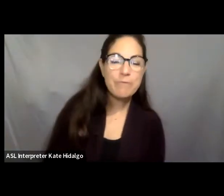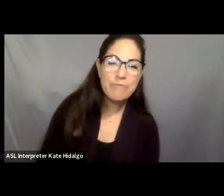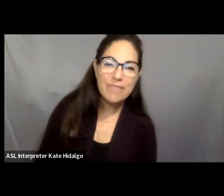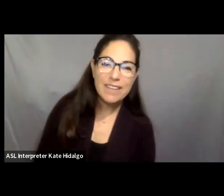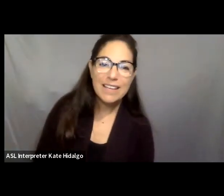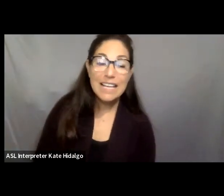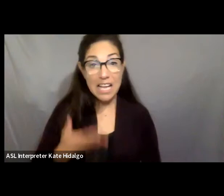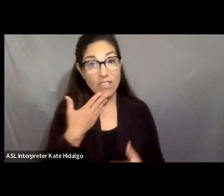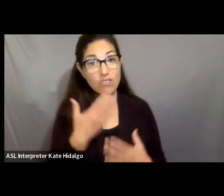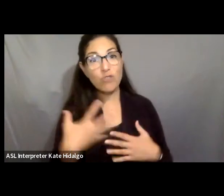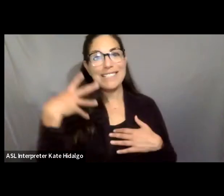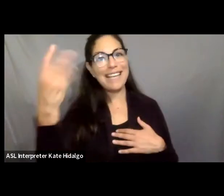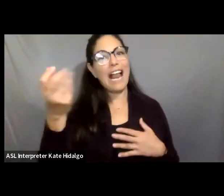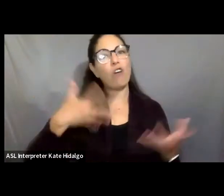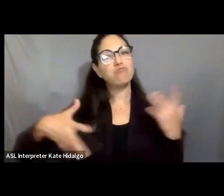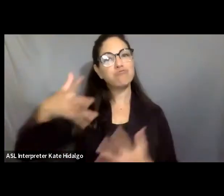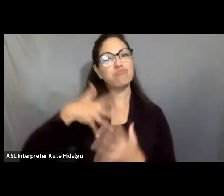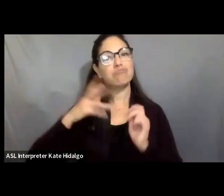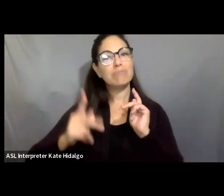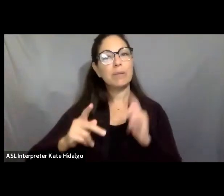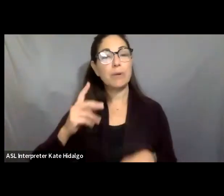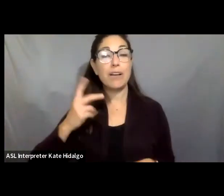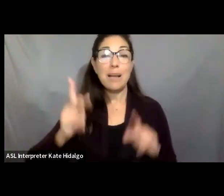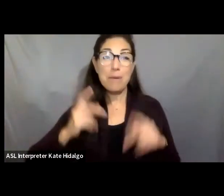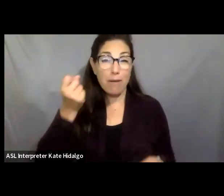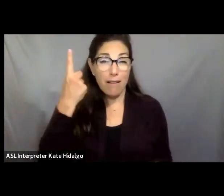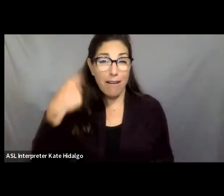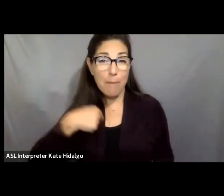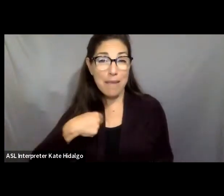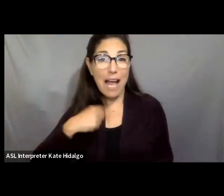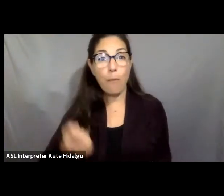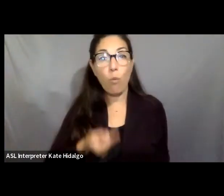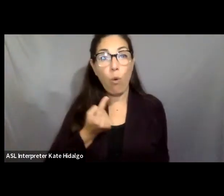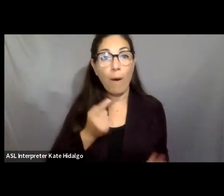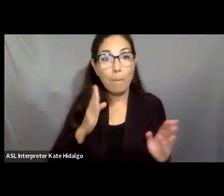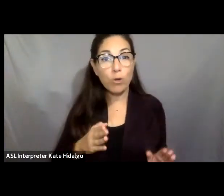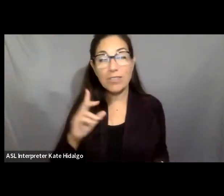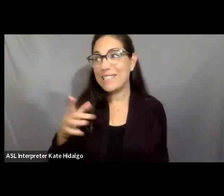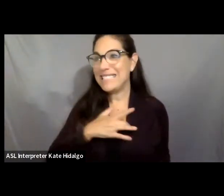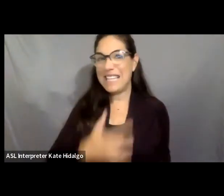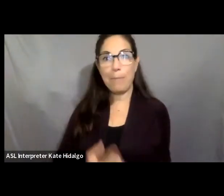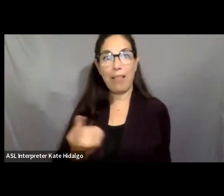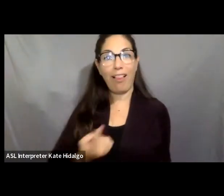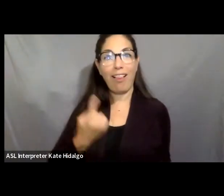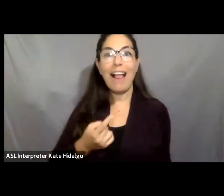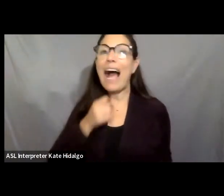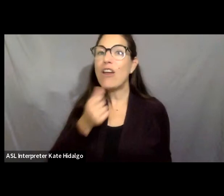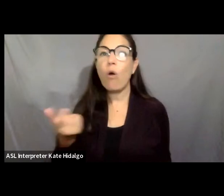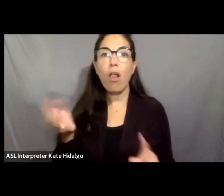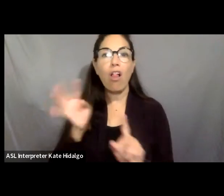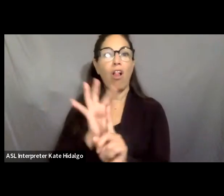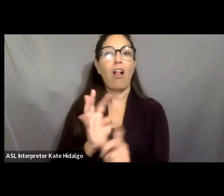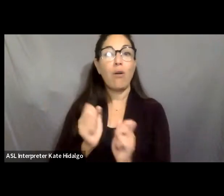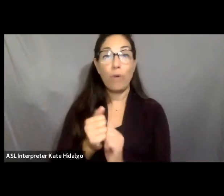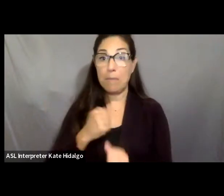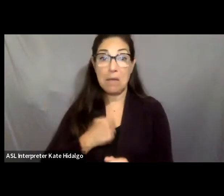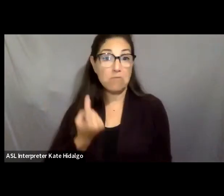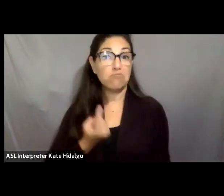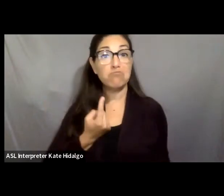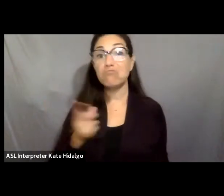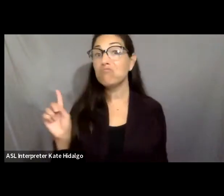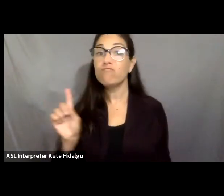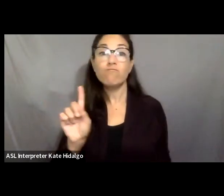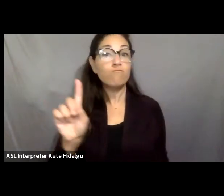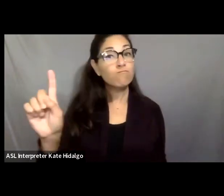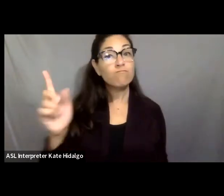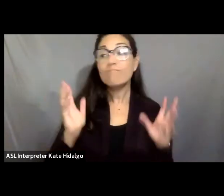and it's good to get out there. And I think people know I'm the Lone Ranger, so I don't bring an entourage, and I just like to talk